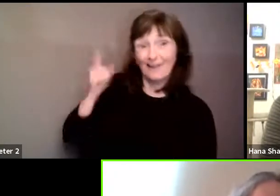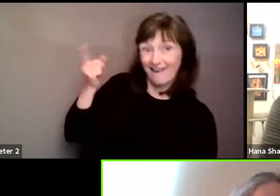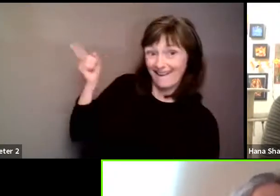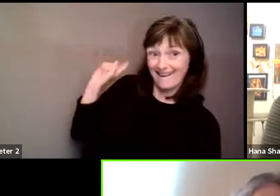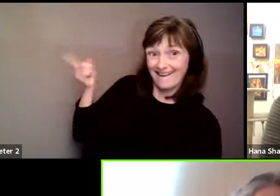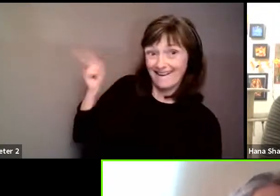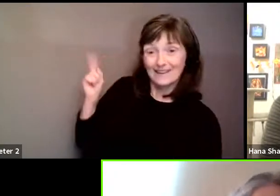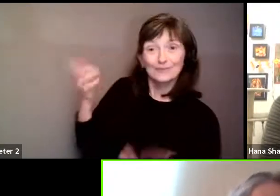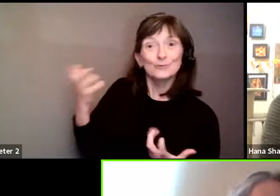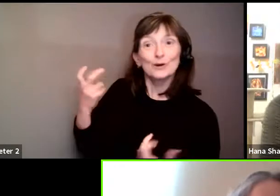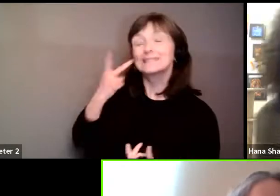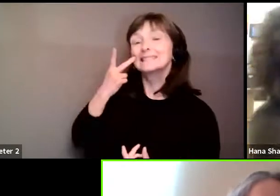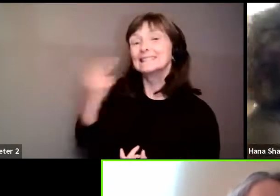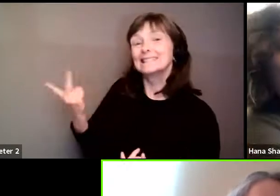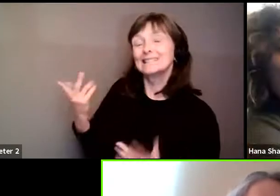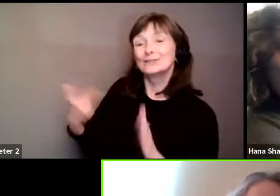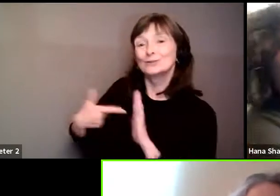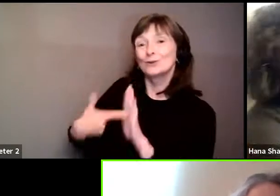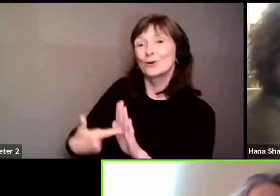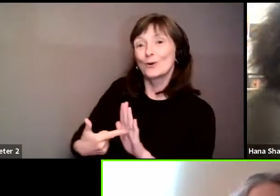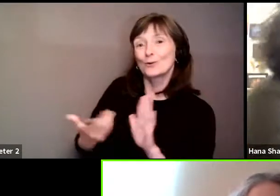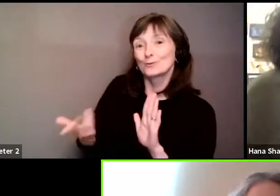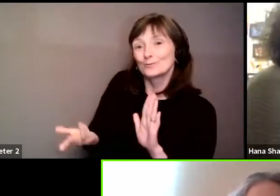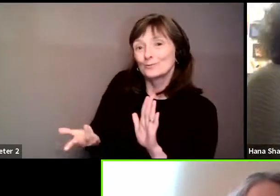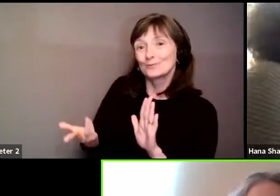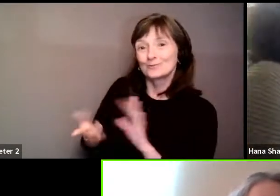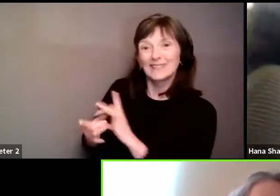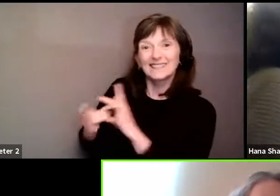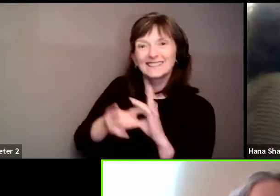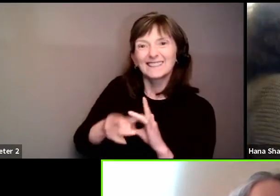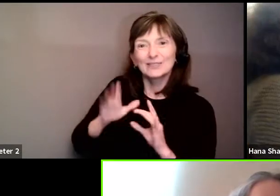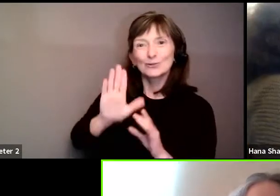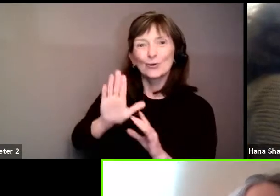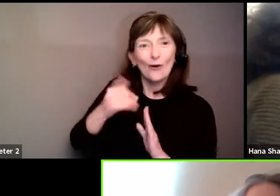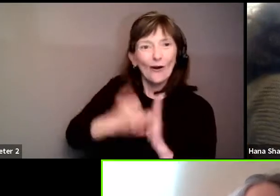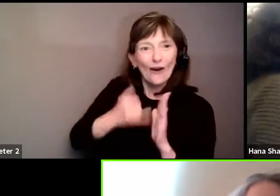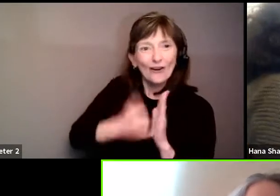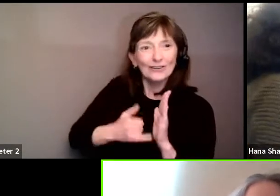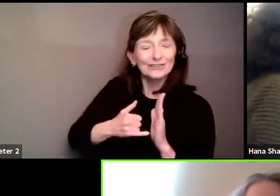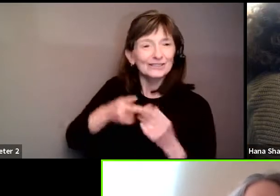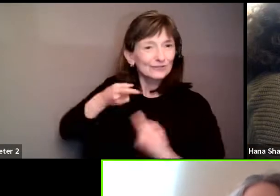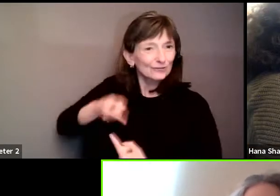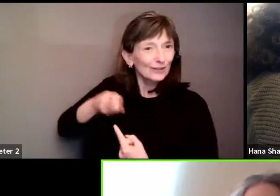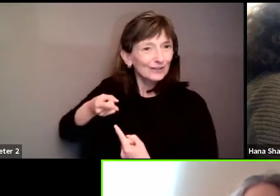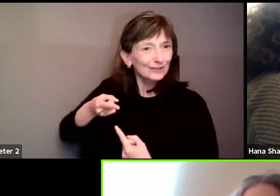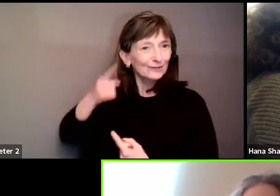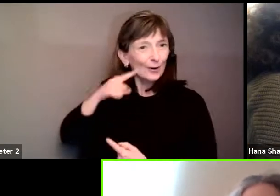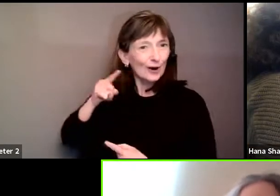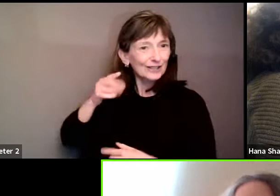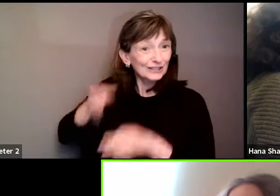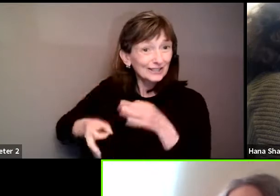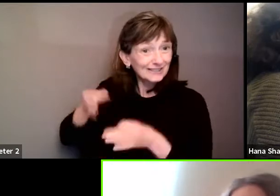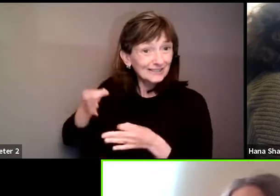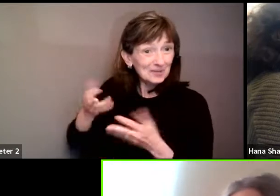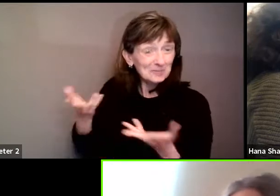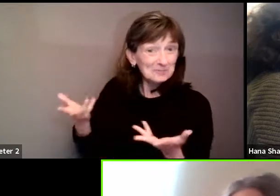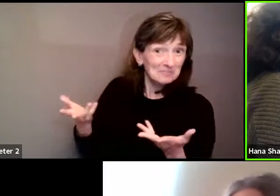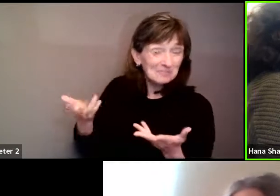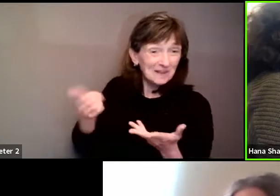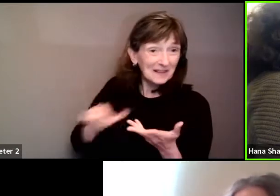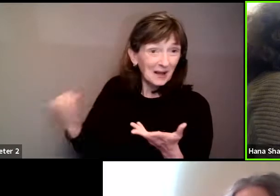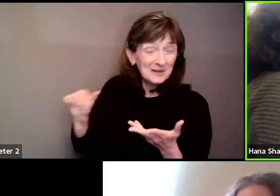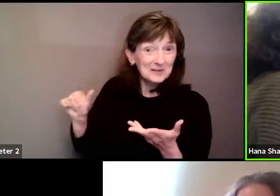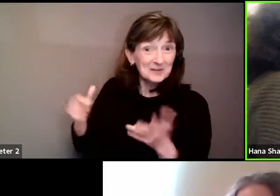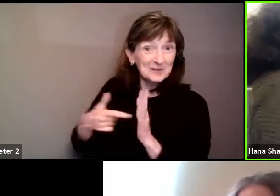like to highlight for us and connect in any way to the relationship between art and struggles for social justice or any other? Oh